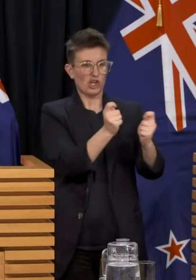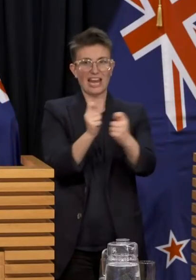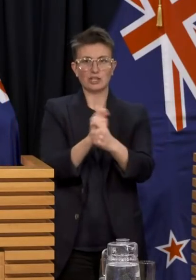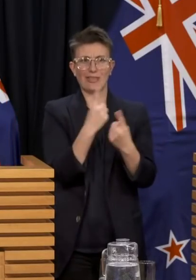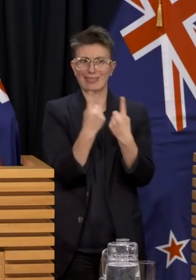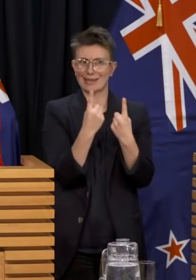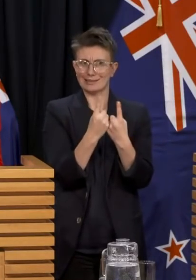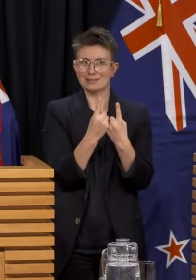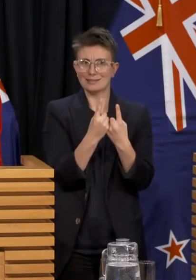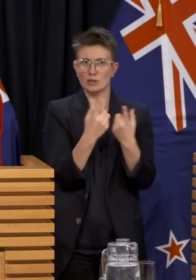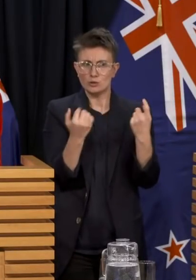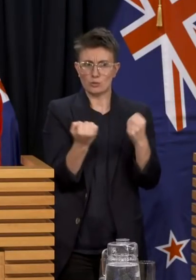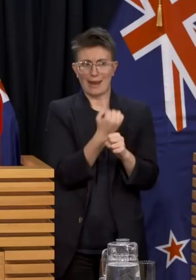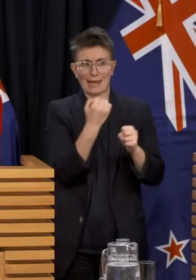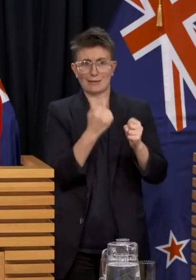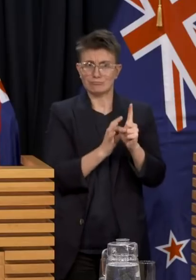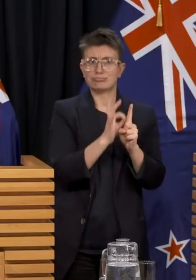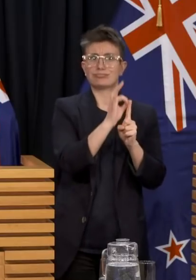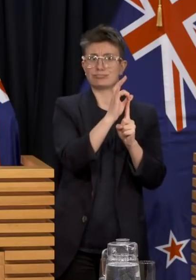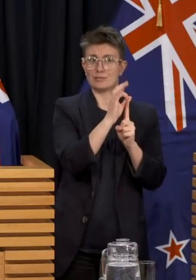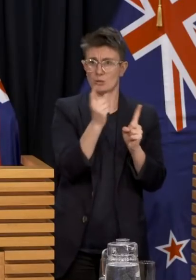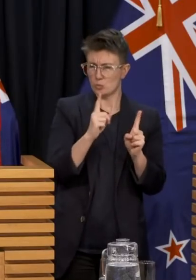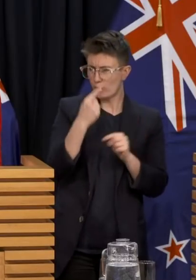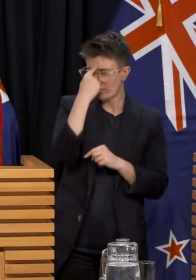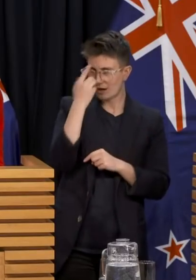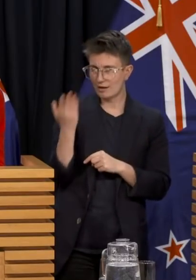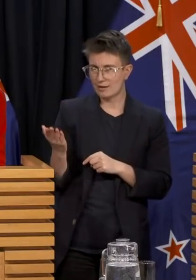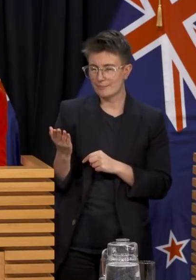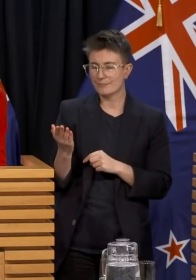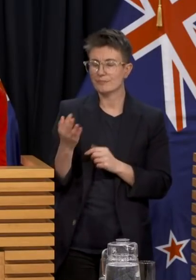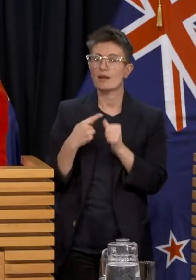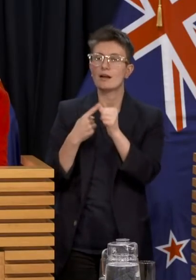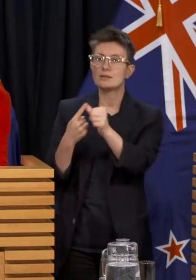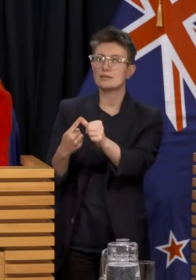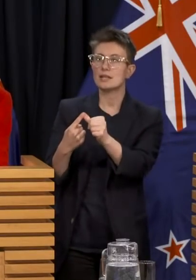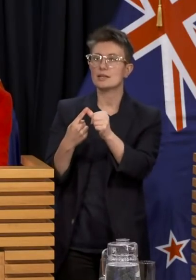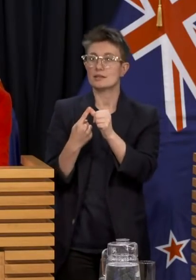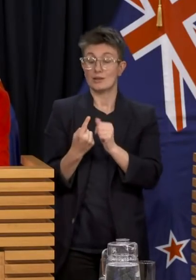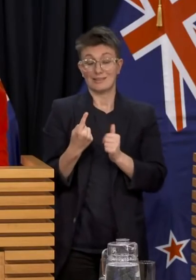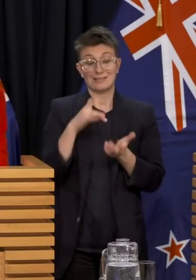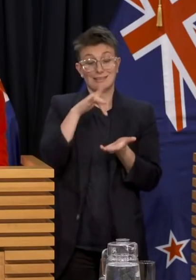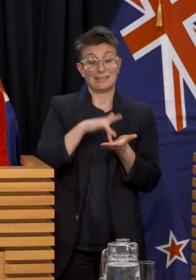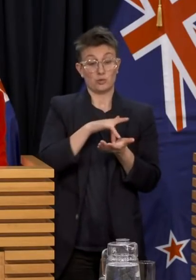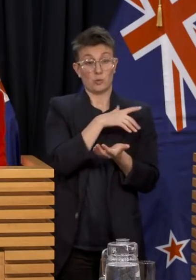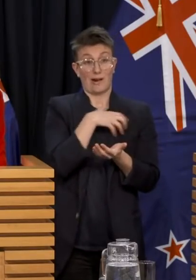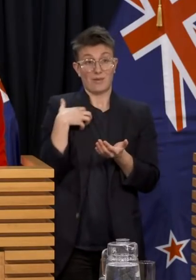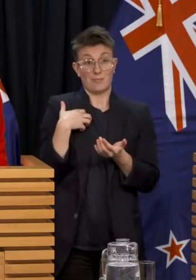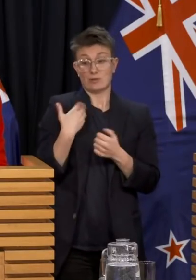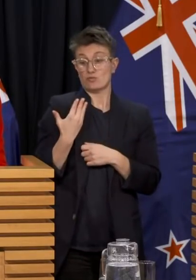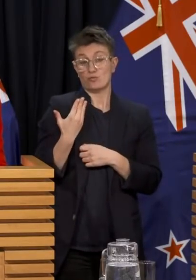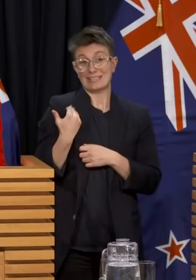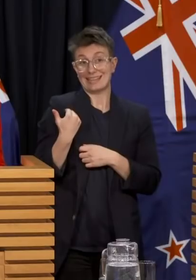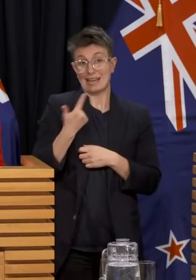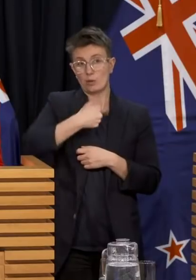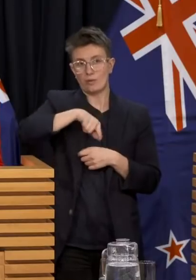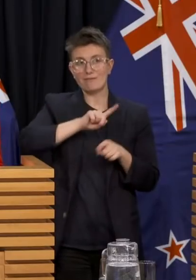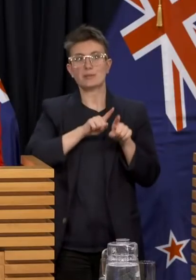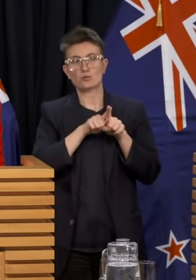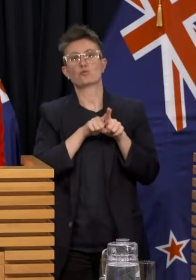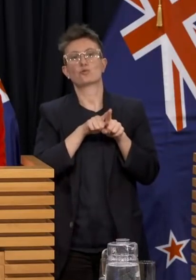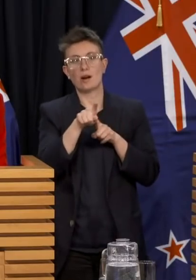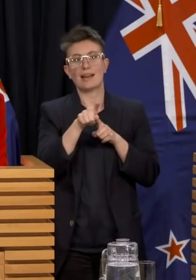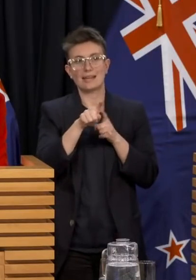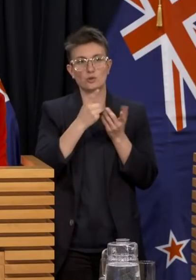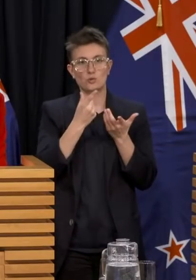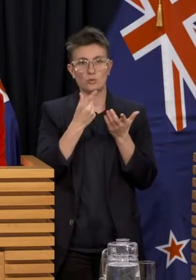seen, and perhaps you have already seen where central government, particularly in recent times, has been investing directly in